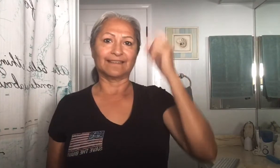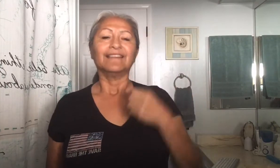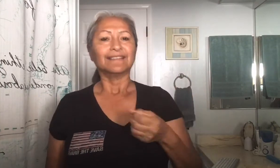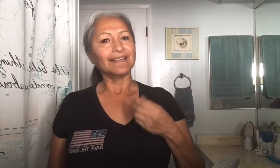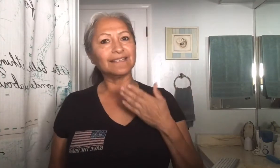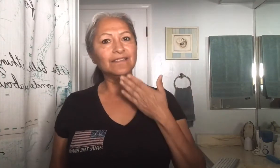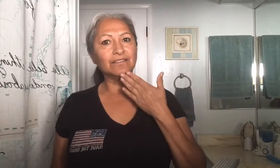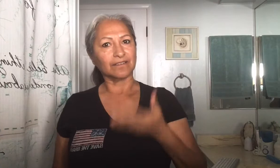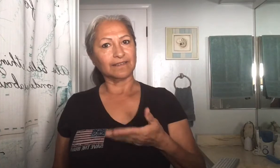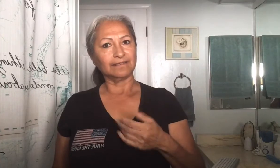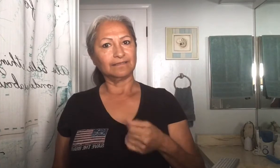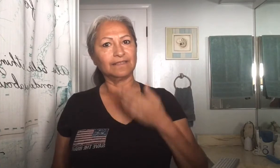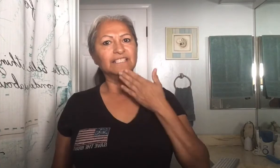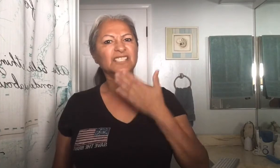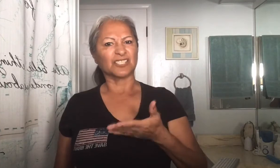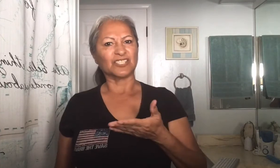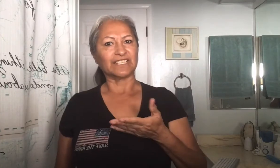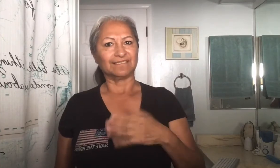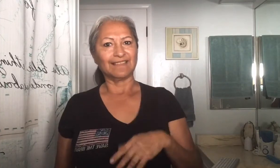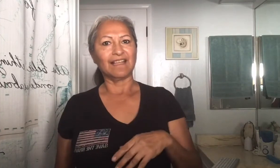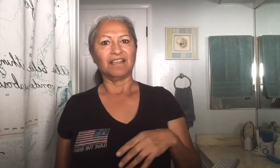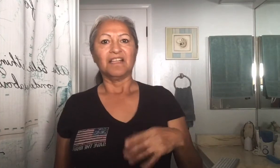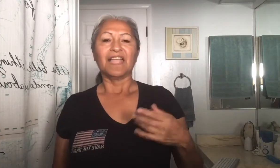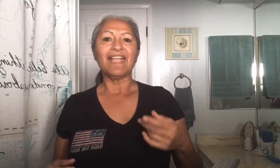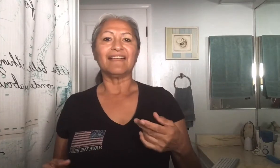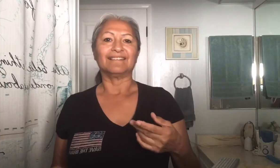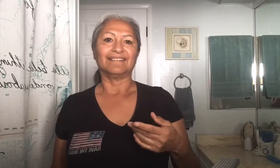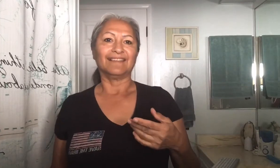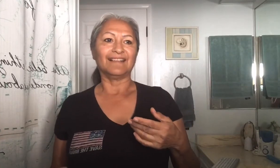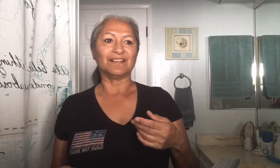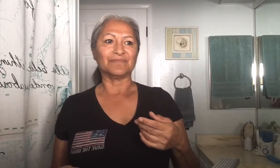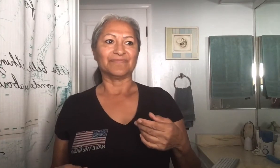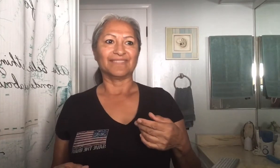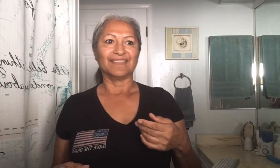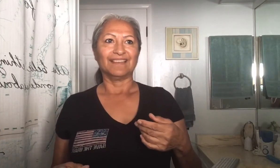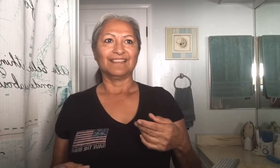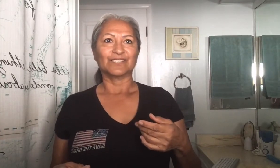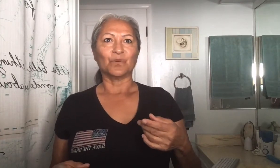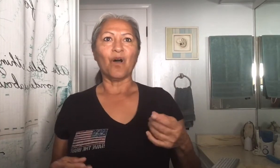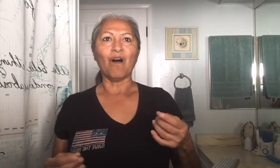I tell you good? This is good, yeah. And let's go awful.